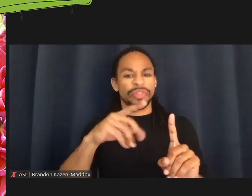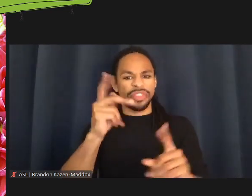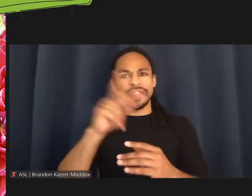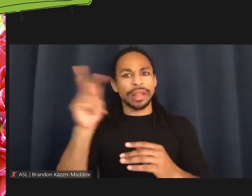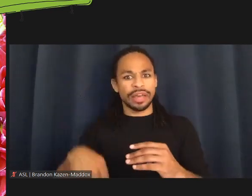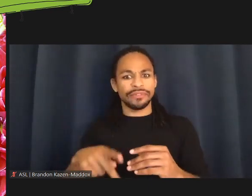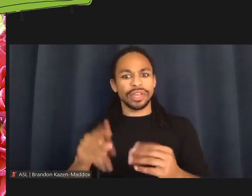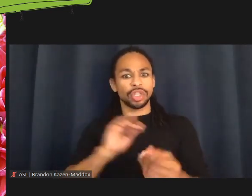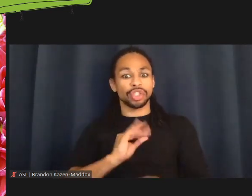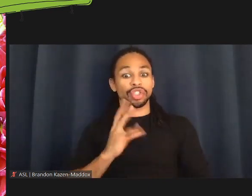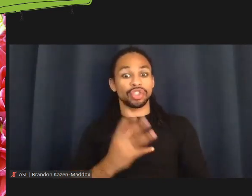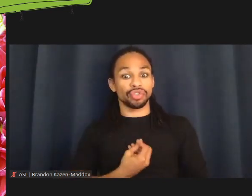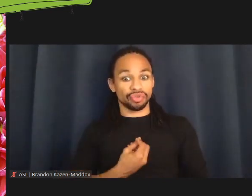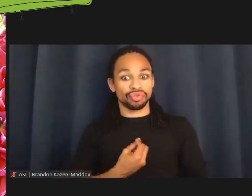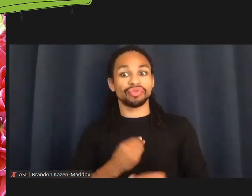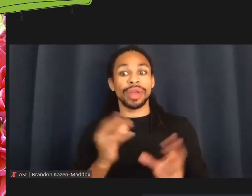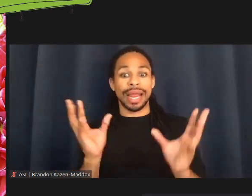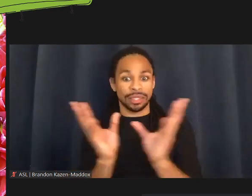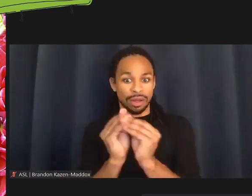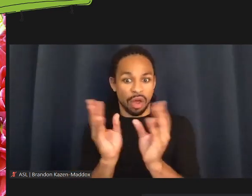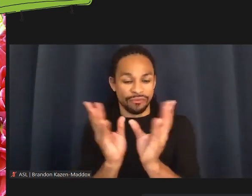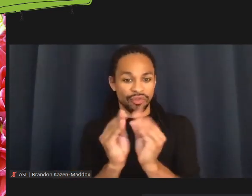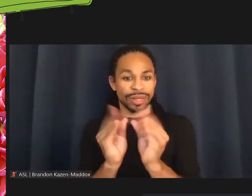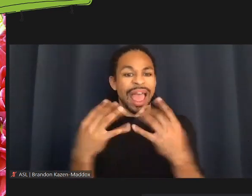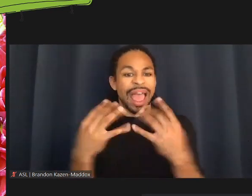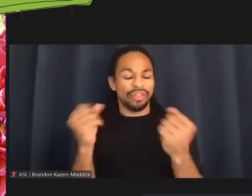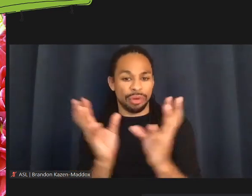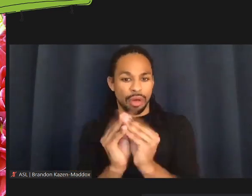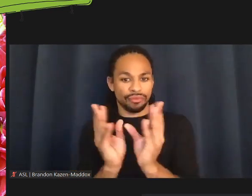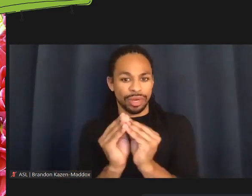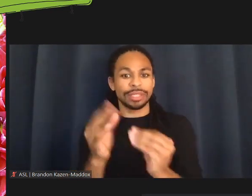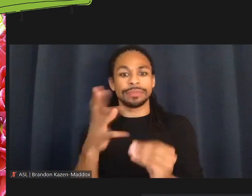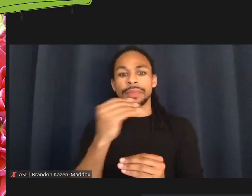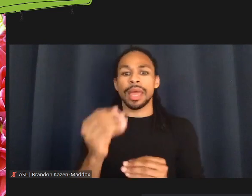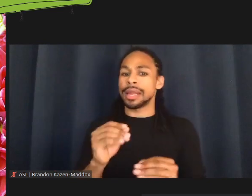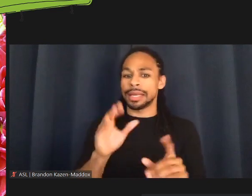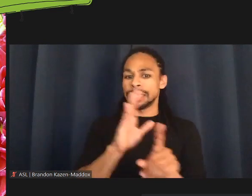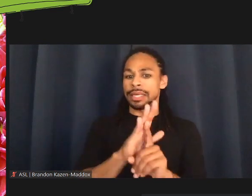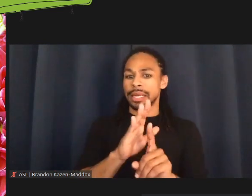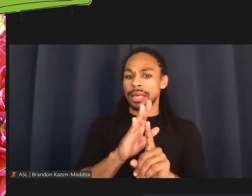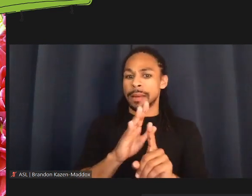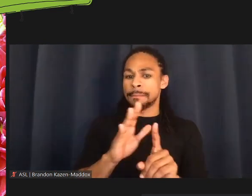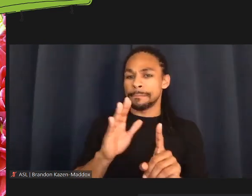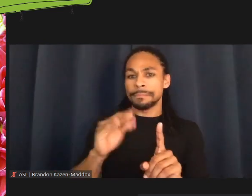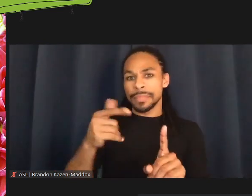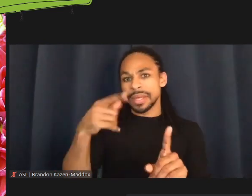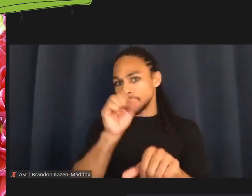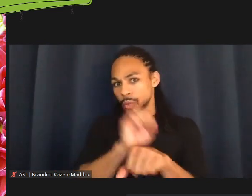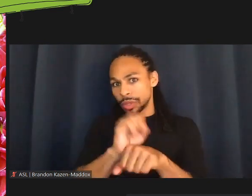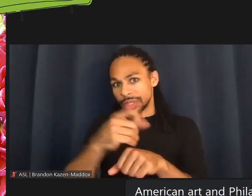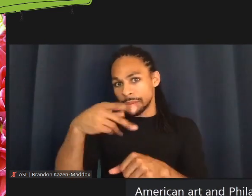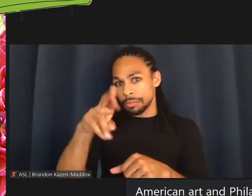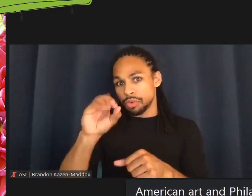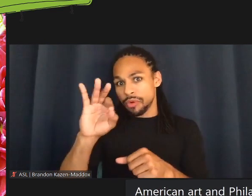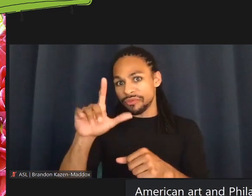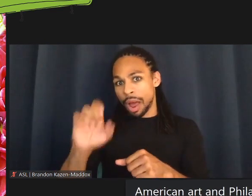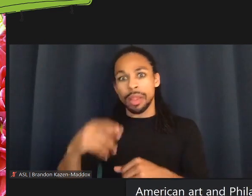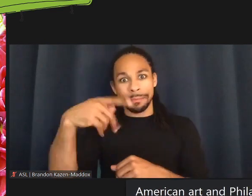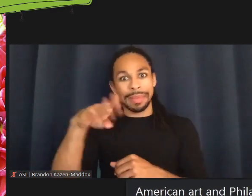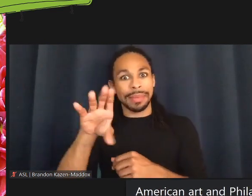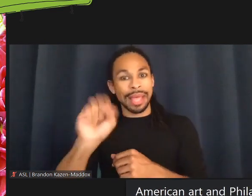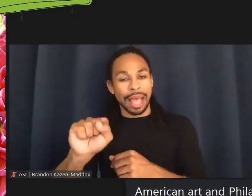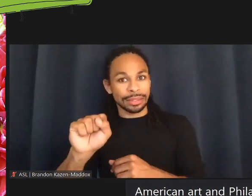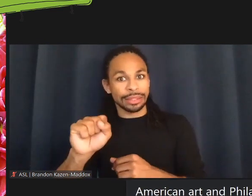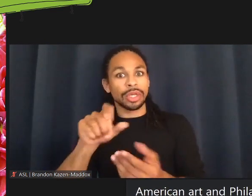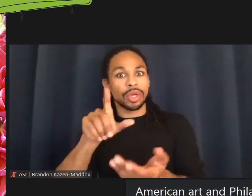Mother Bethel AME Church, among other venues. His work has been profiled on PBS NewsHour, Rooted in Rights,